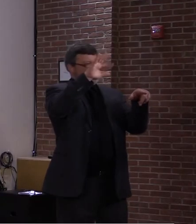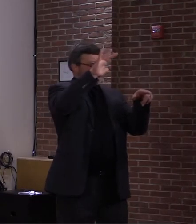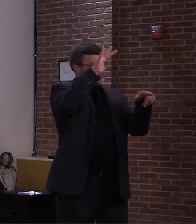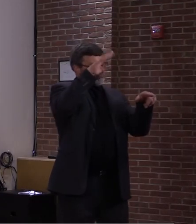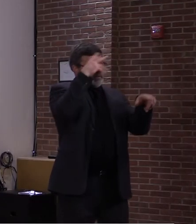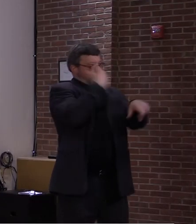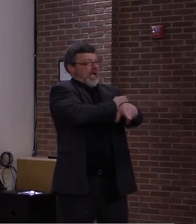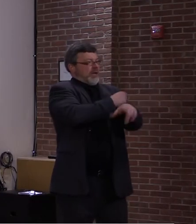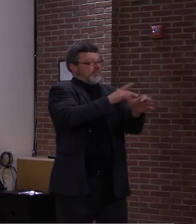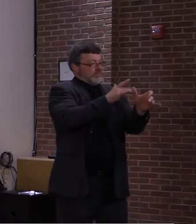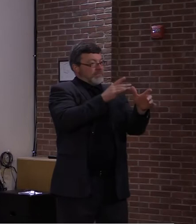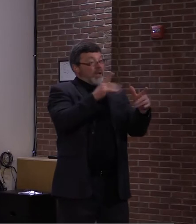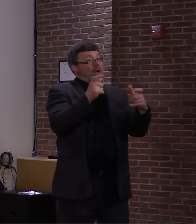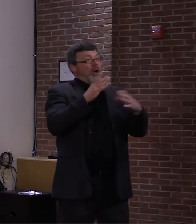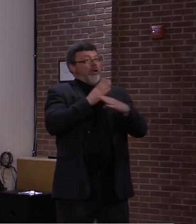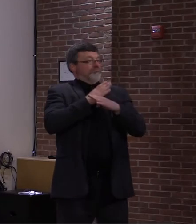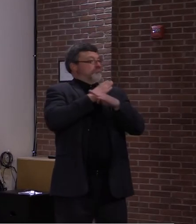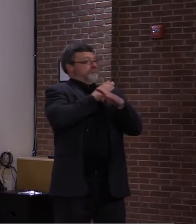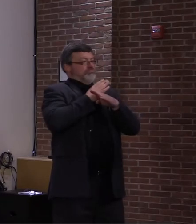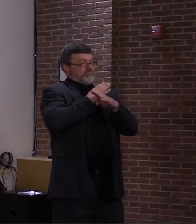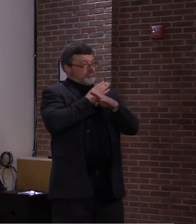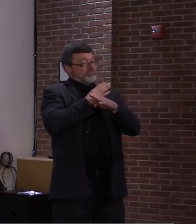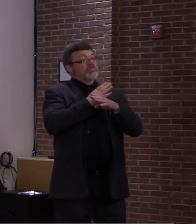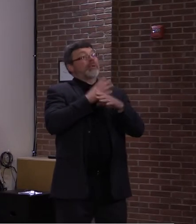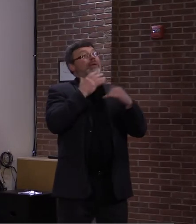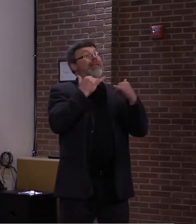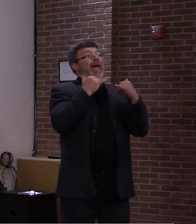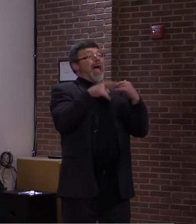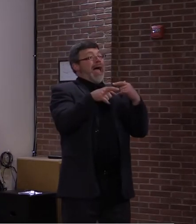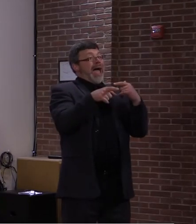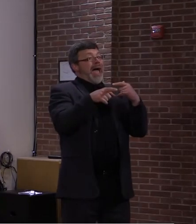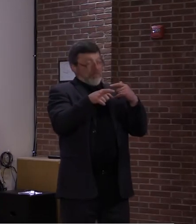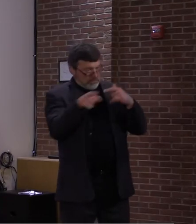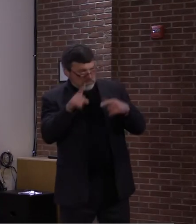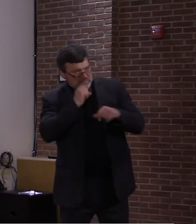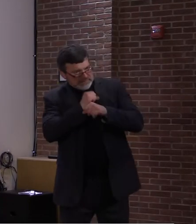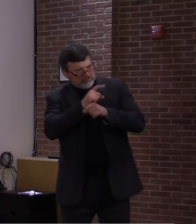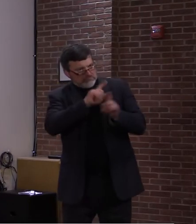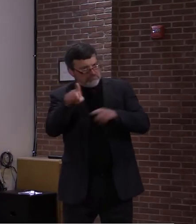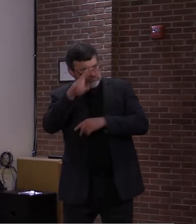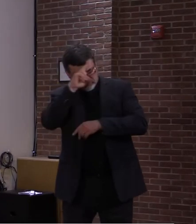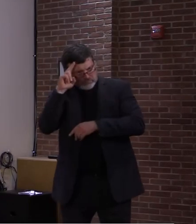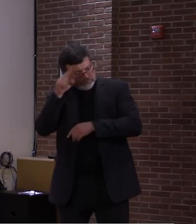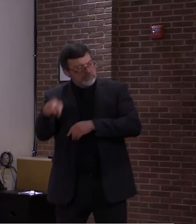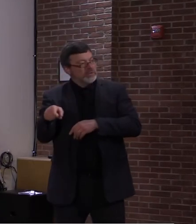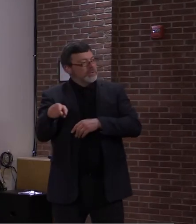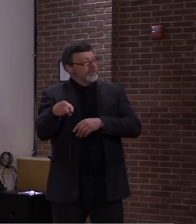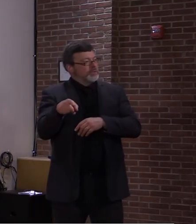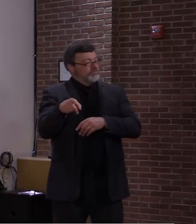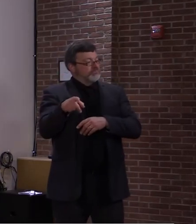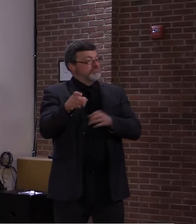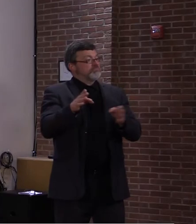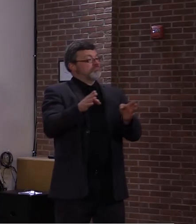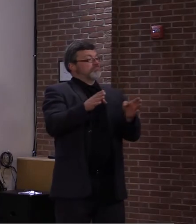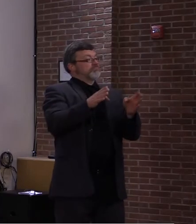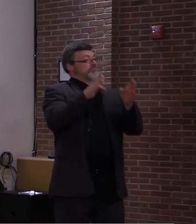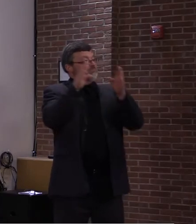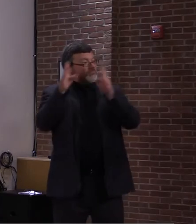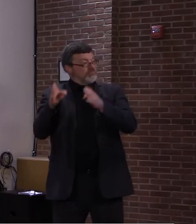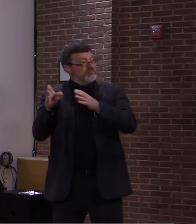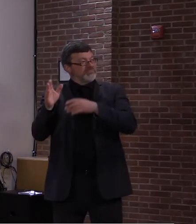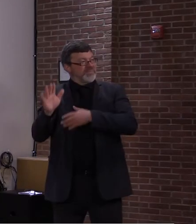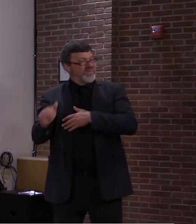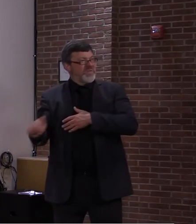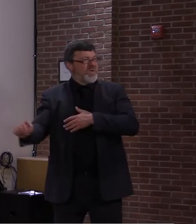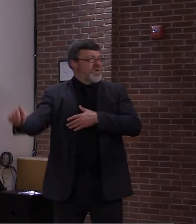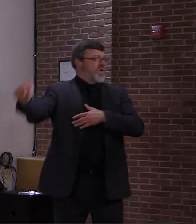preventing hospitalization, if the entire state of Vermont is vaccinated, that's still a significant number